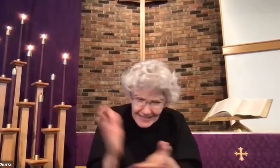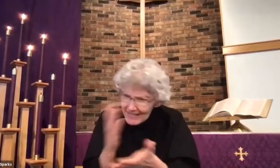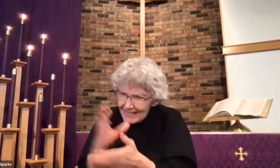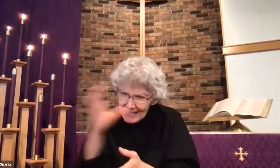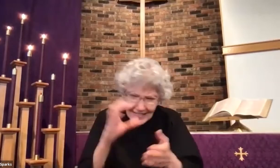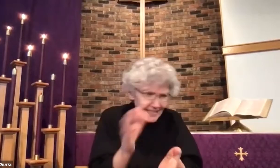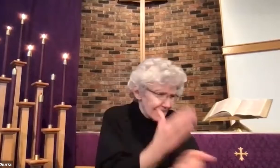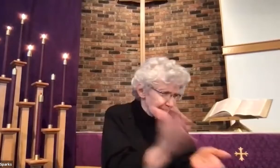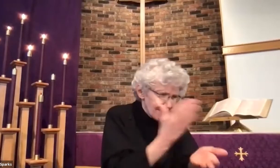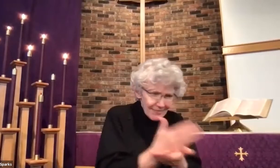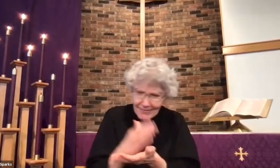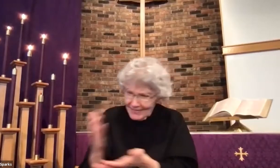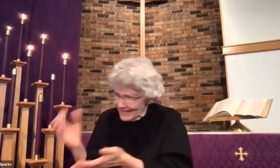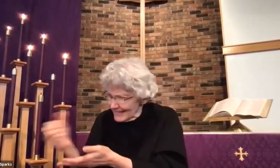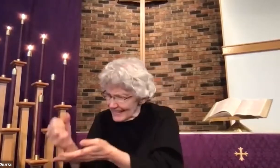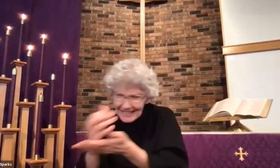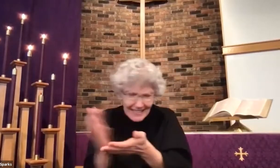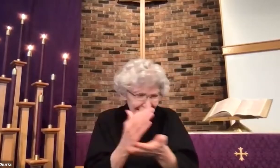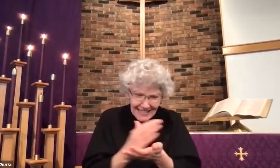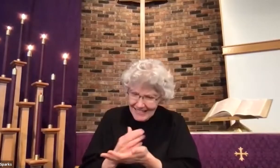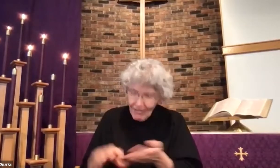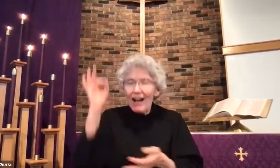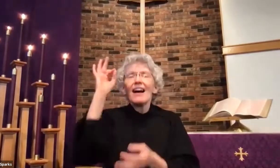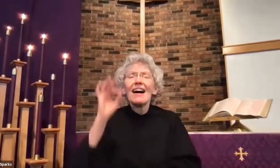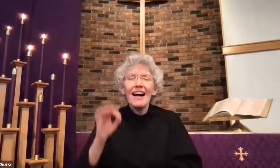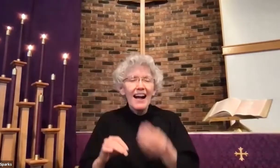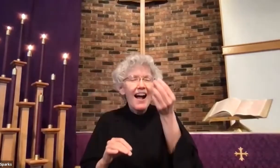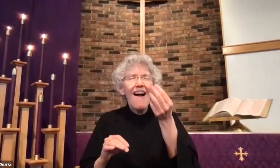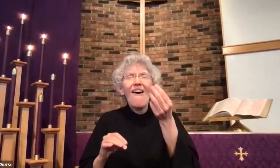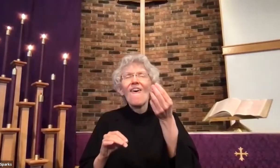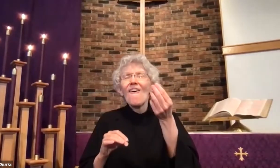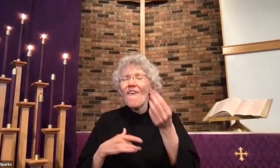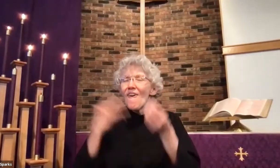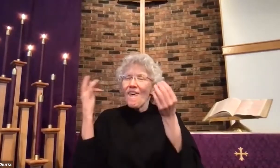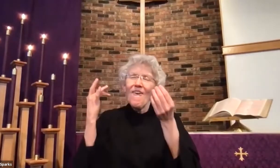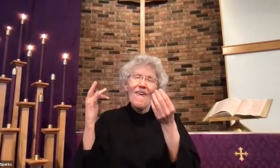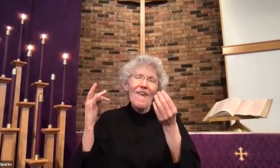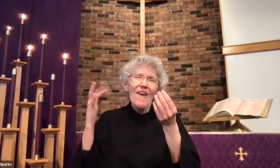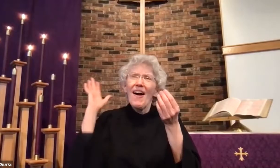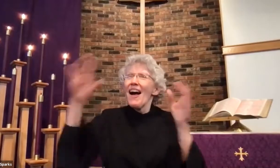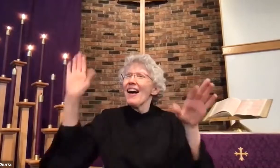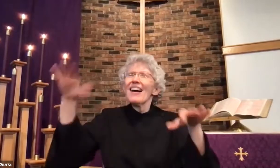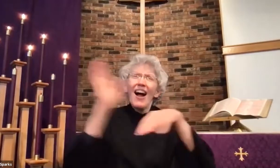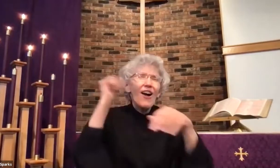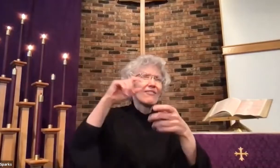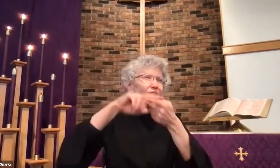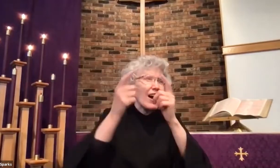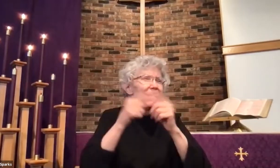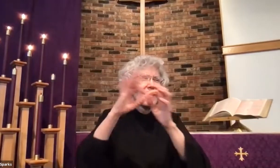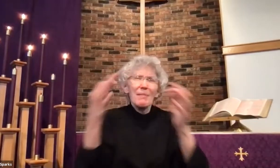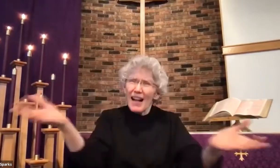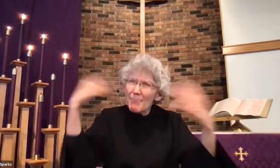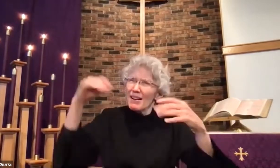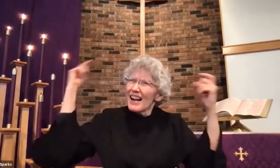She will take a light and clean the house. She will look carefully for the coin until she finds it. And when